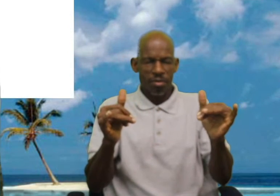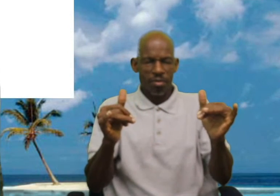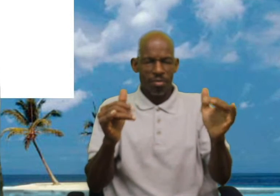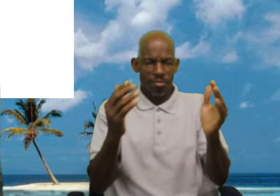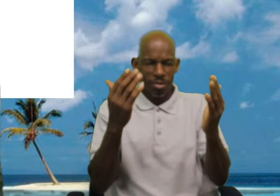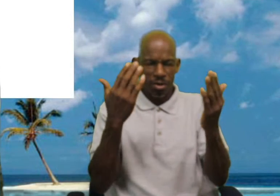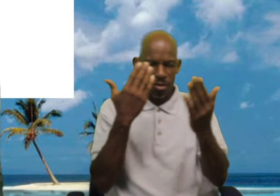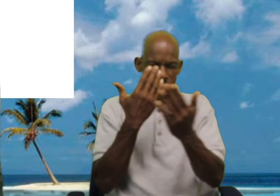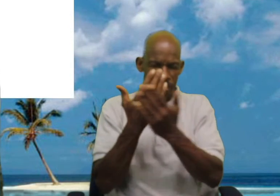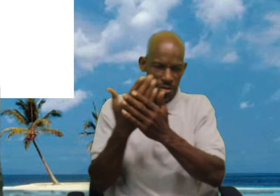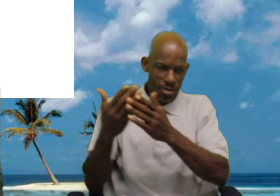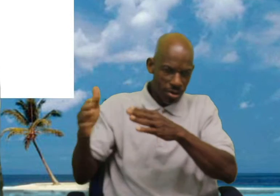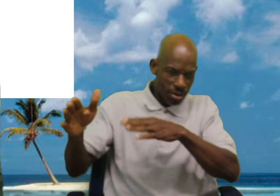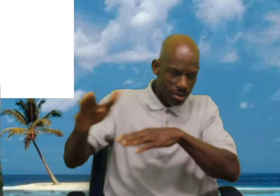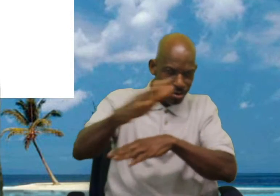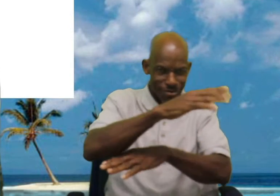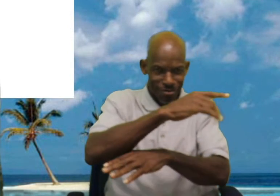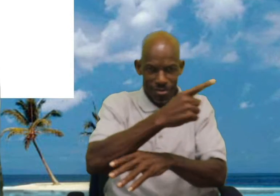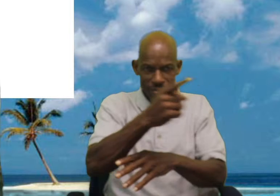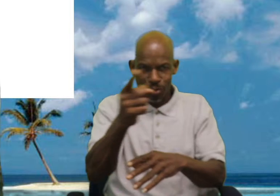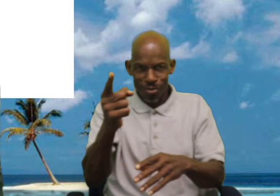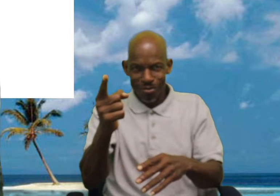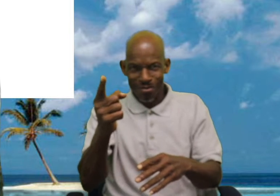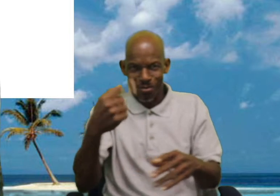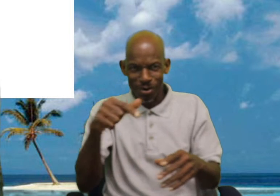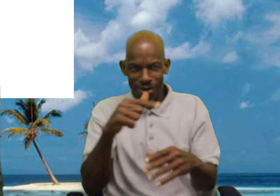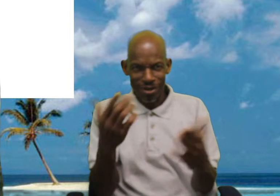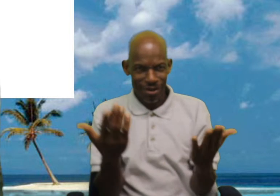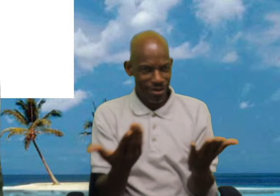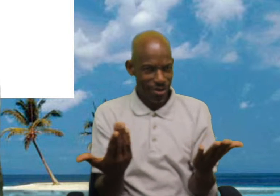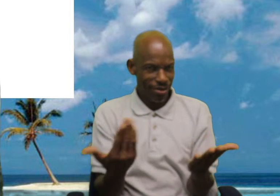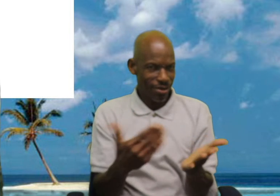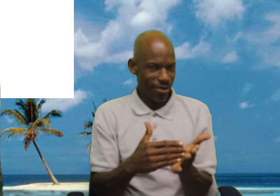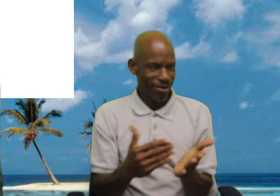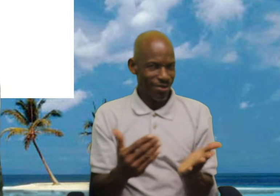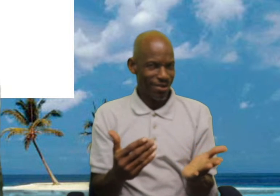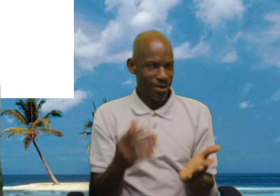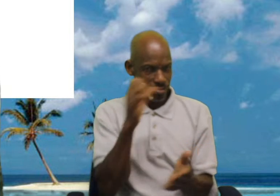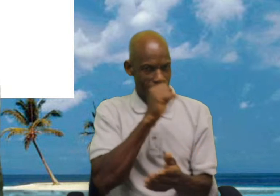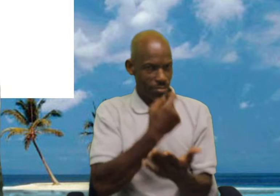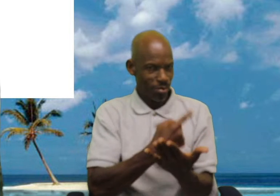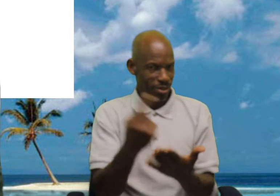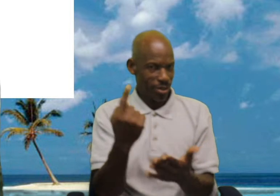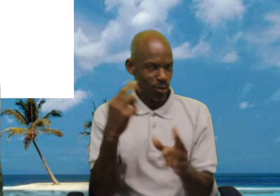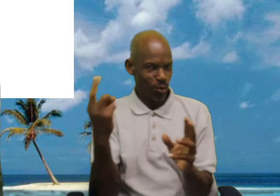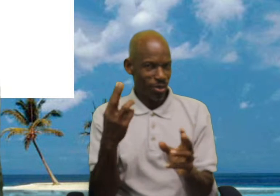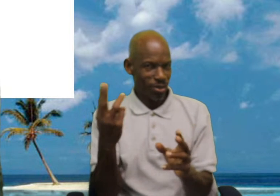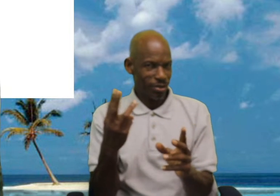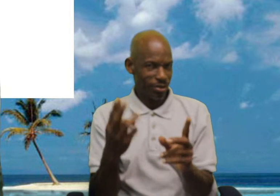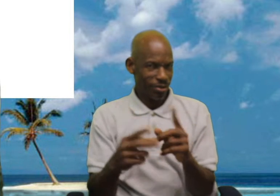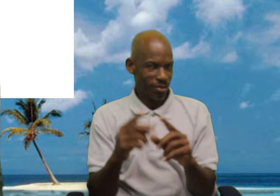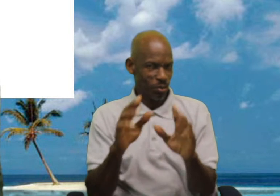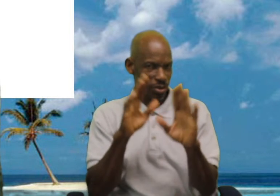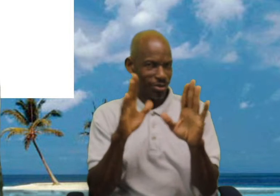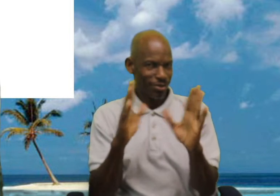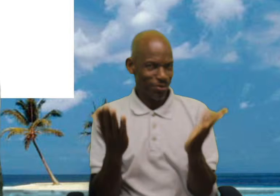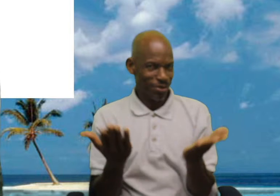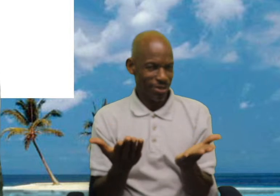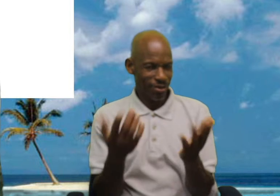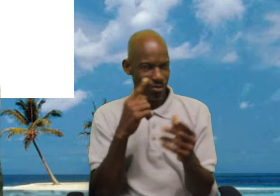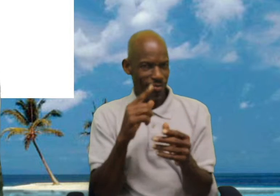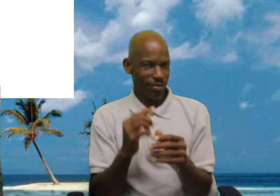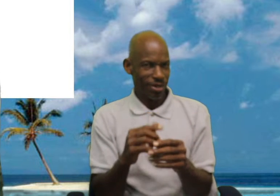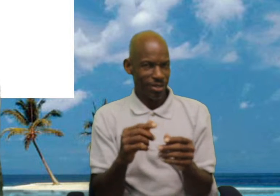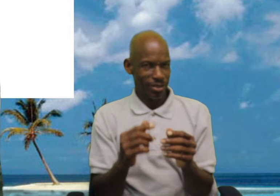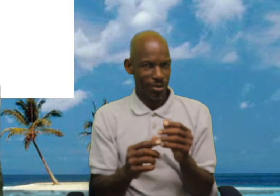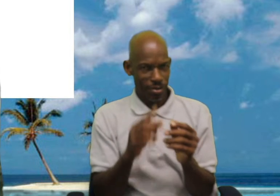Good afternoon, everyone, and we are back again with our level 1 English class for the deaf. Those